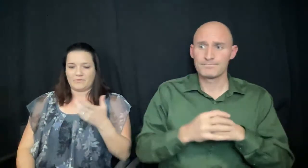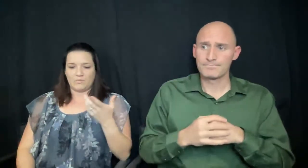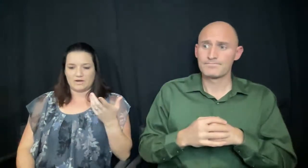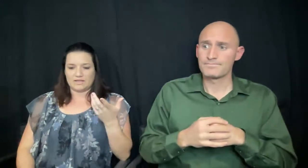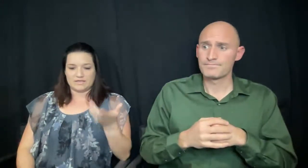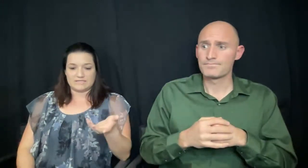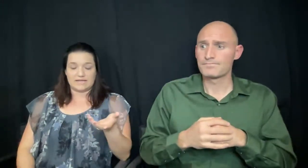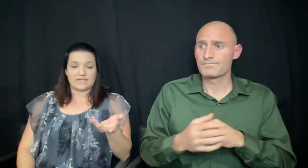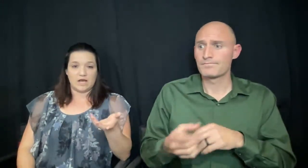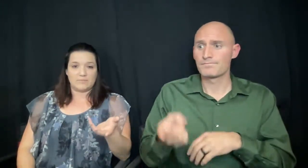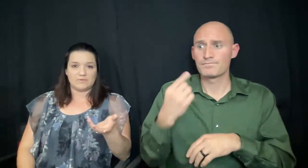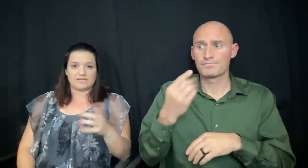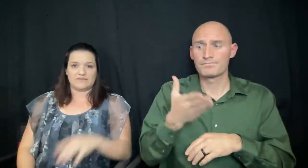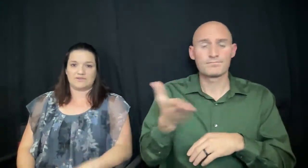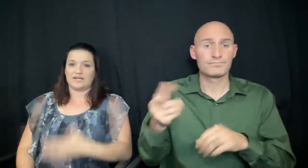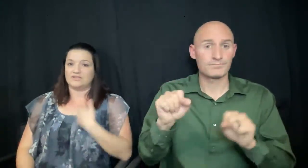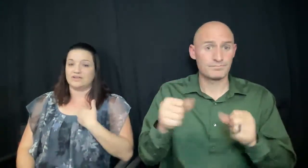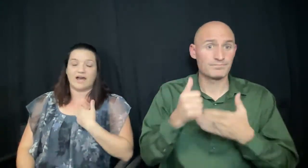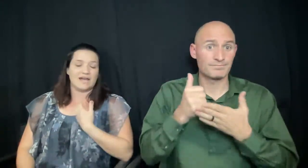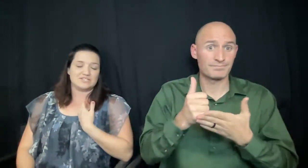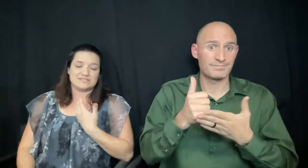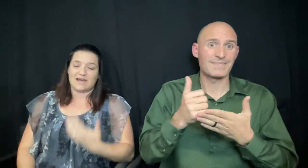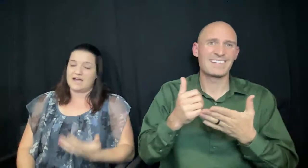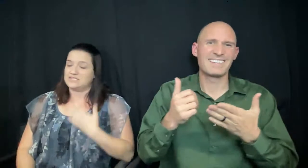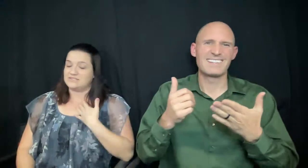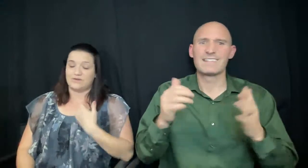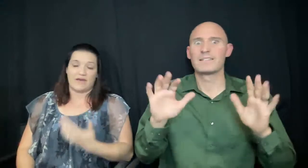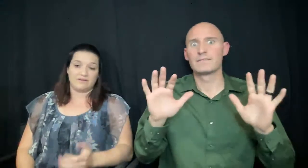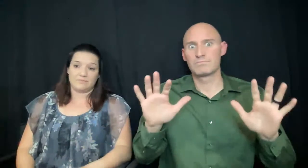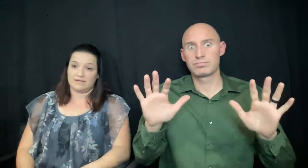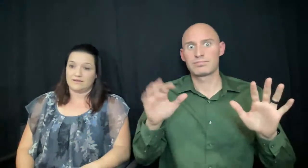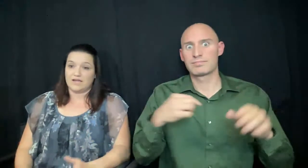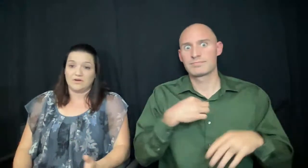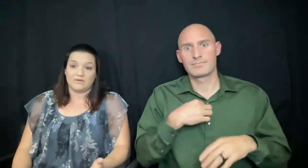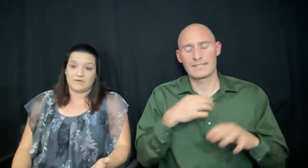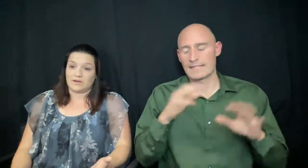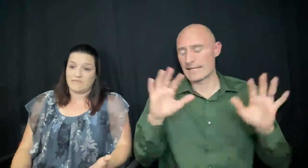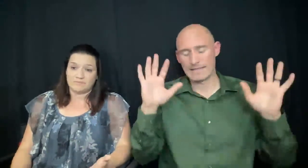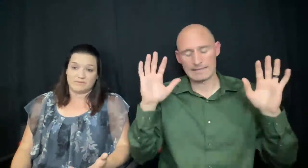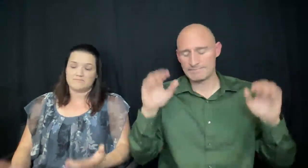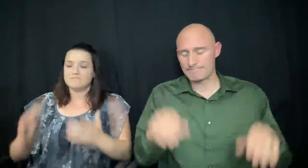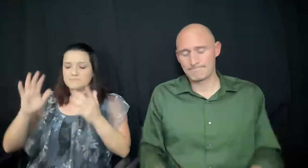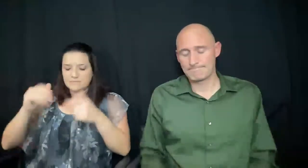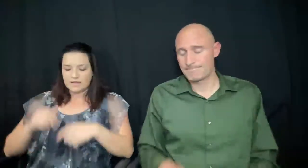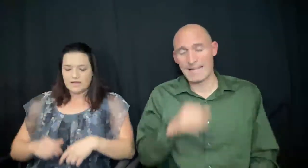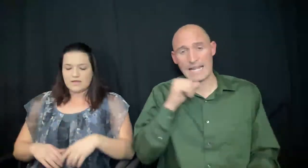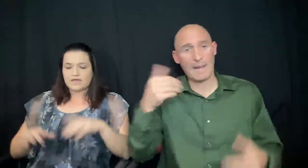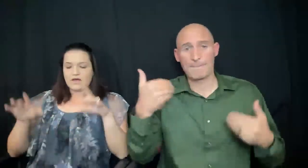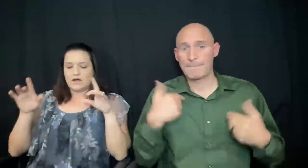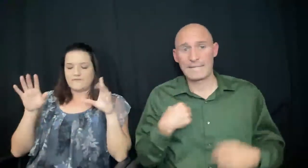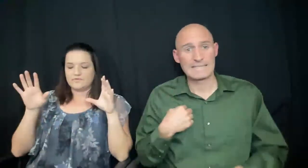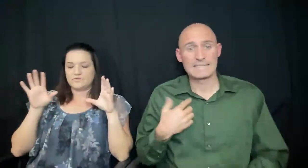One of the things that can help you with that, if you're like, look, I just don't have it in me. I don't have it in me. If you